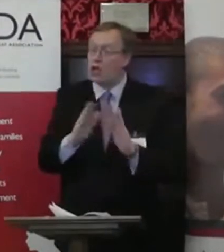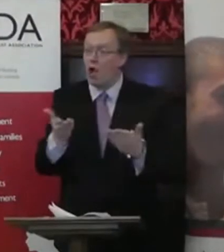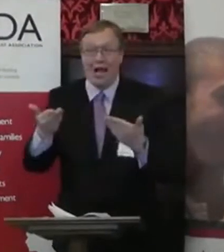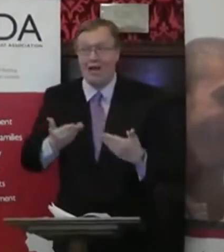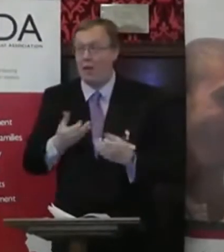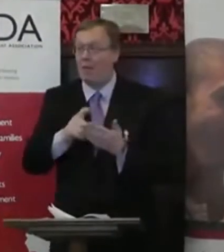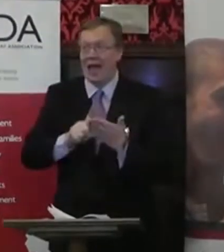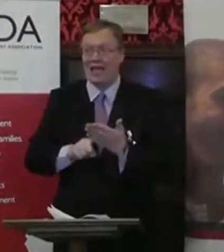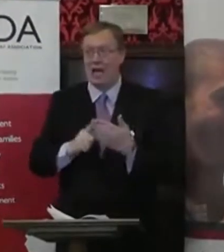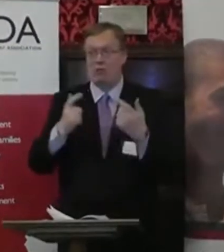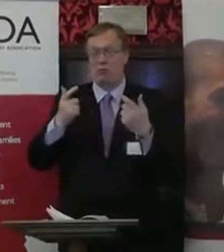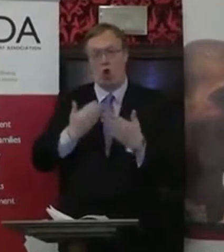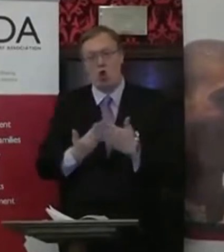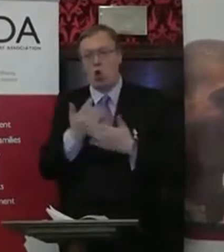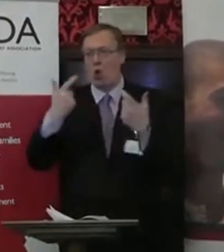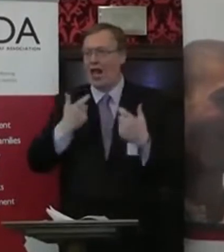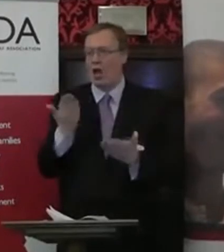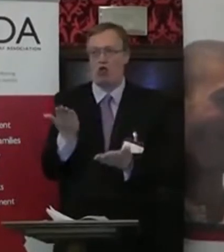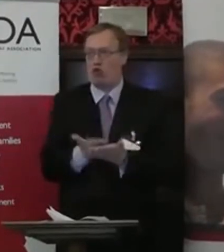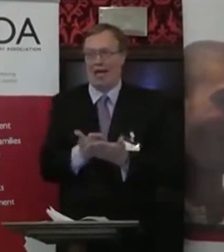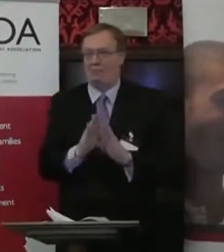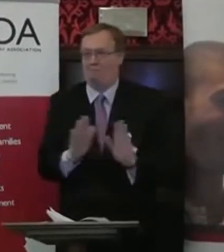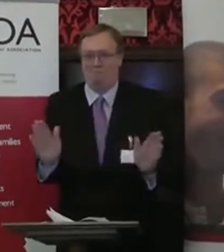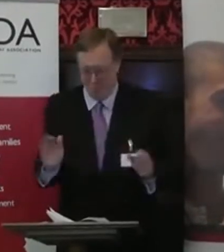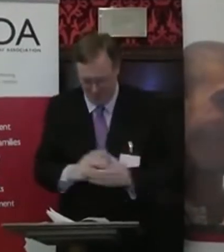Recognition did not give BSL any new legal rights.